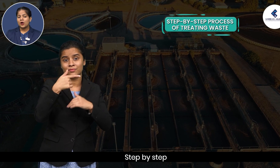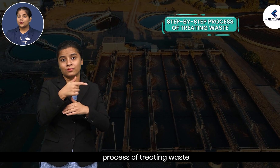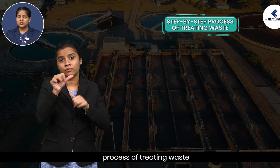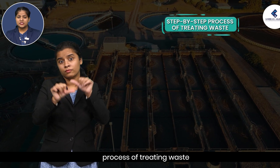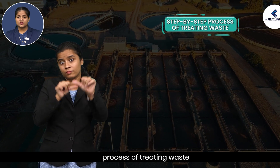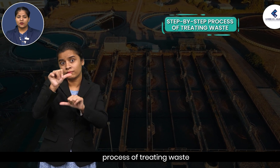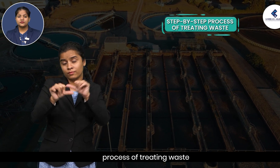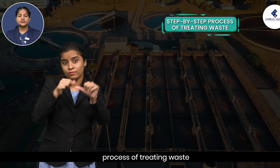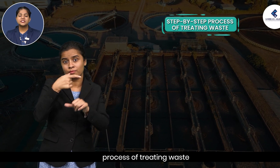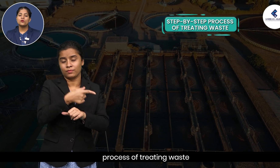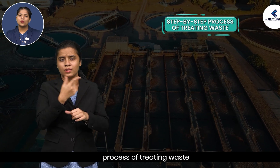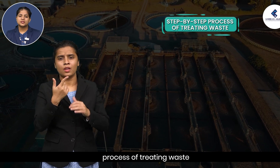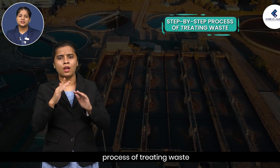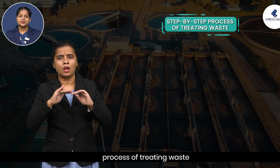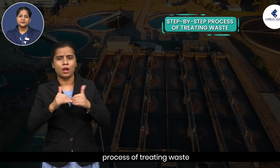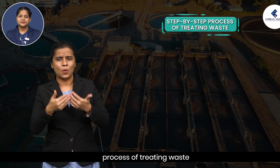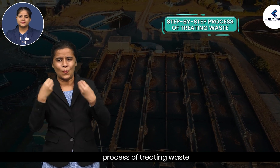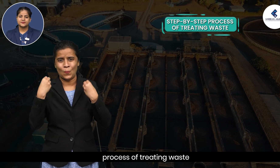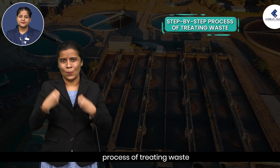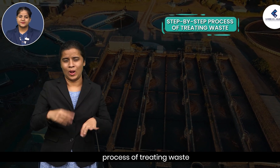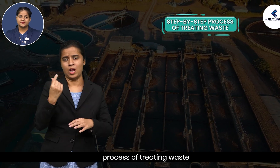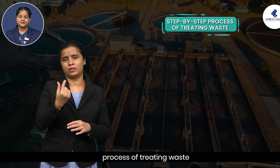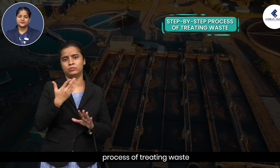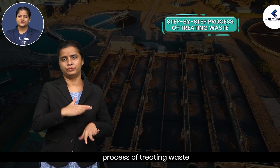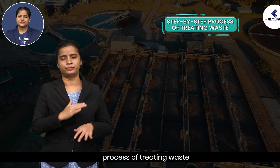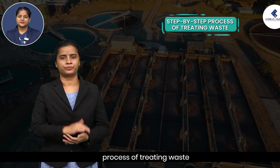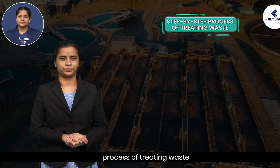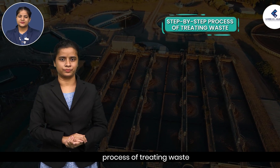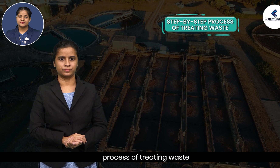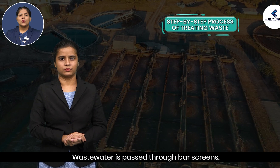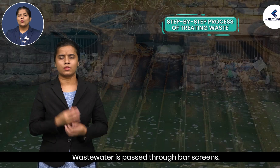Step-by-step process of treating waste.